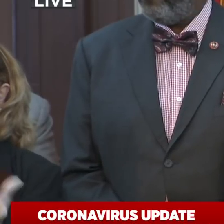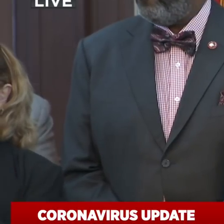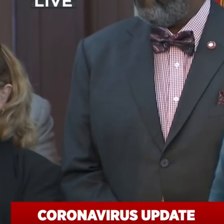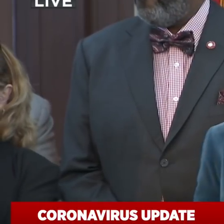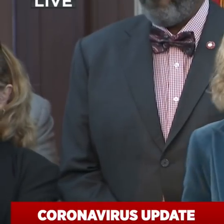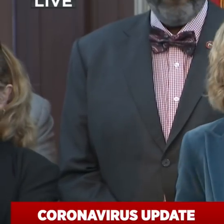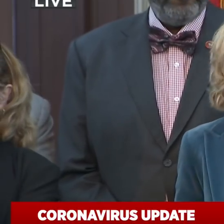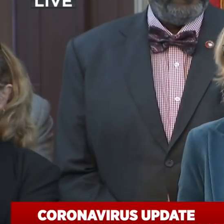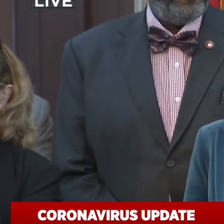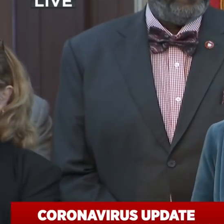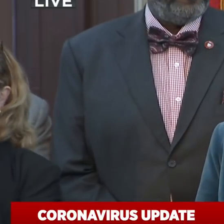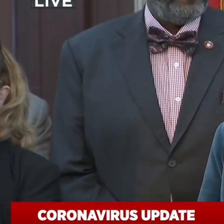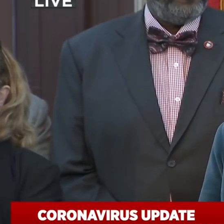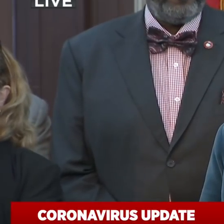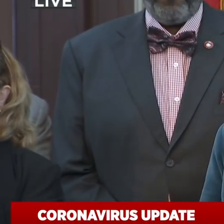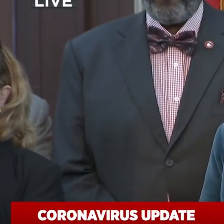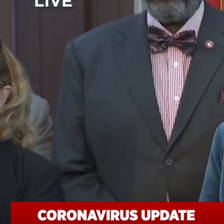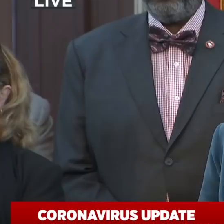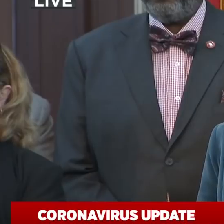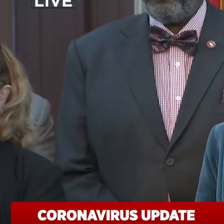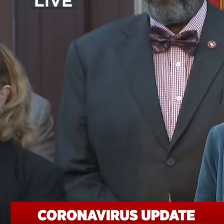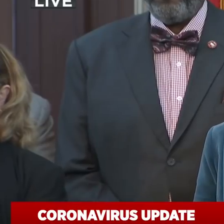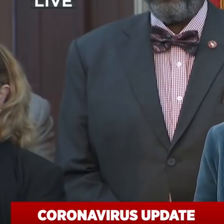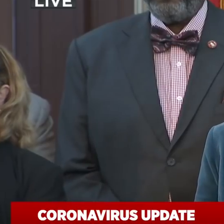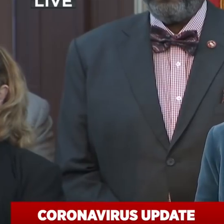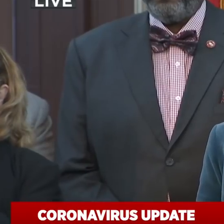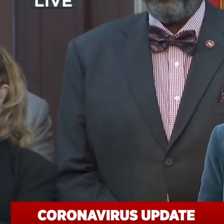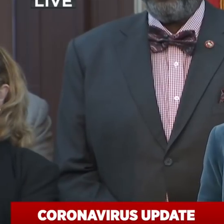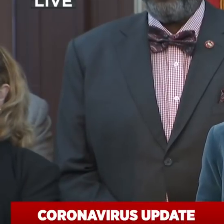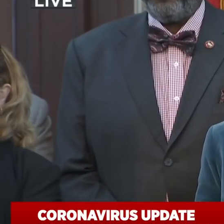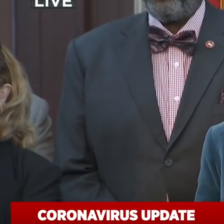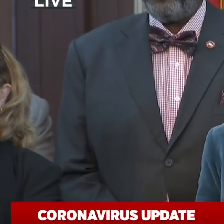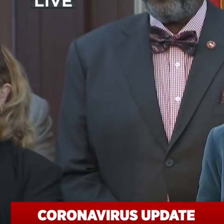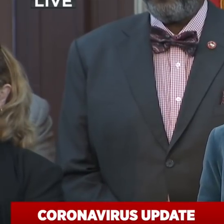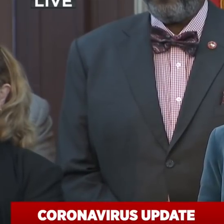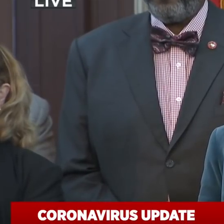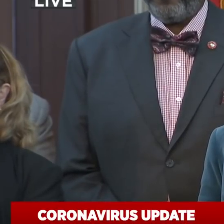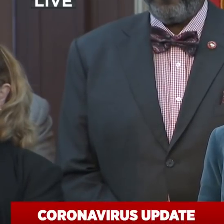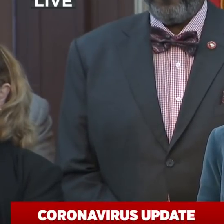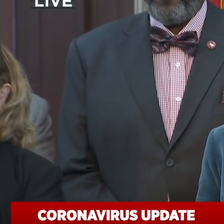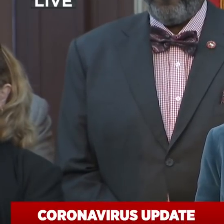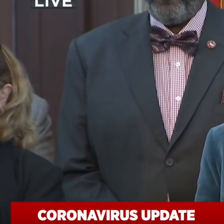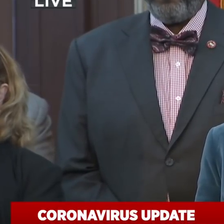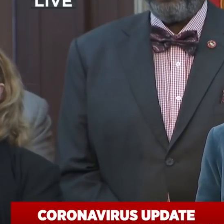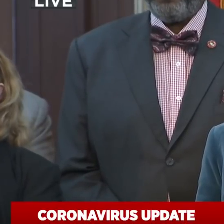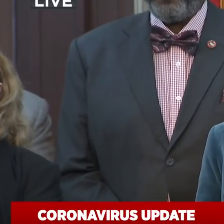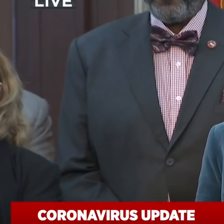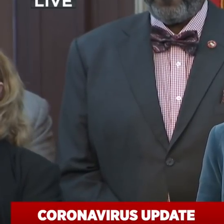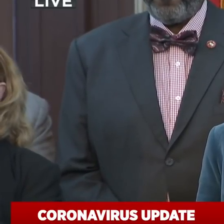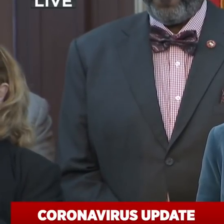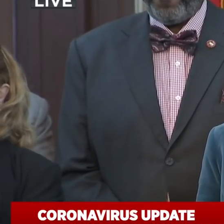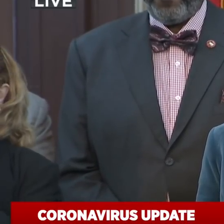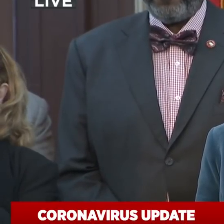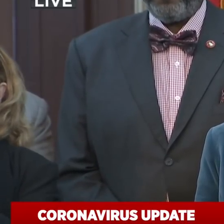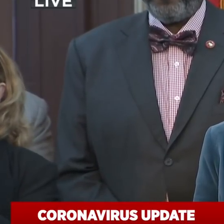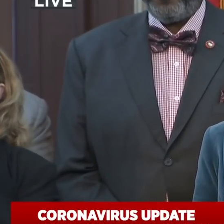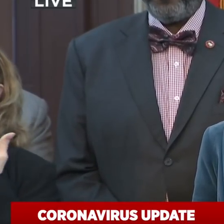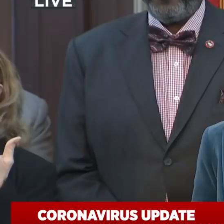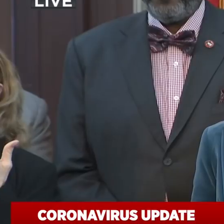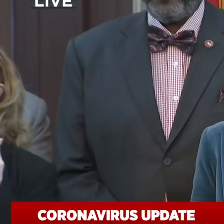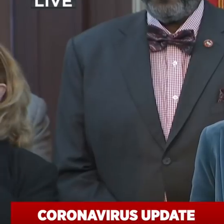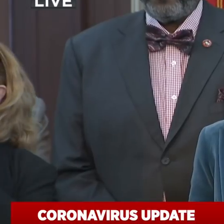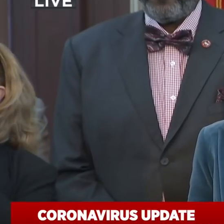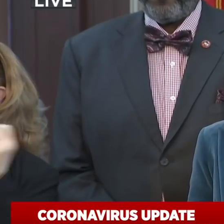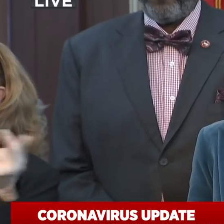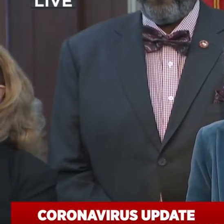anybody? We have Lisa, our interpreter. Thank you very much for being here. We want to make sure that we're communicating with everybody. So we just got